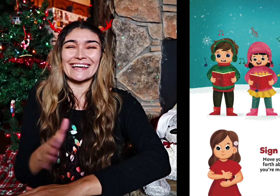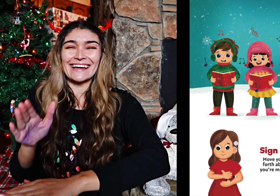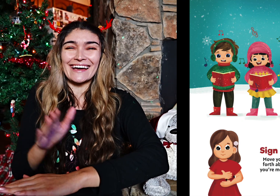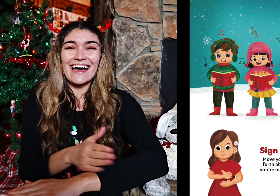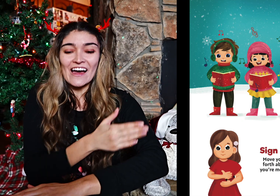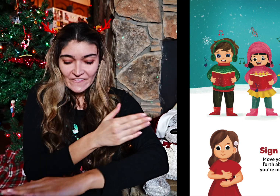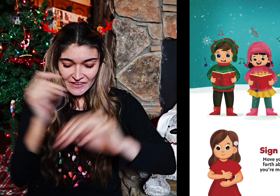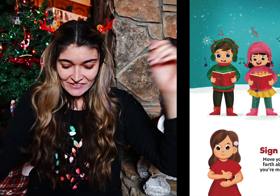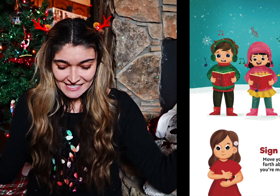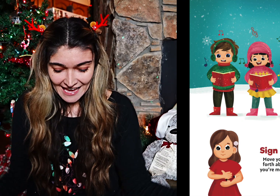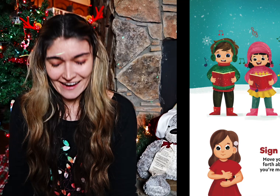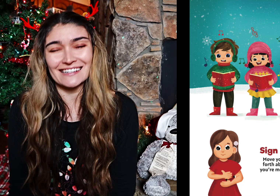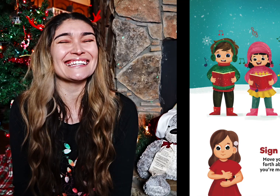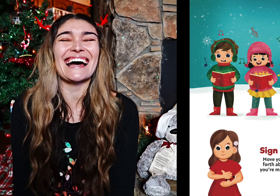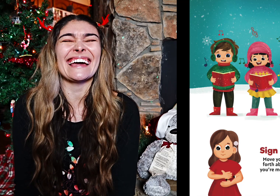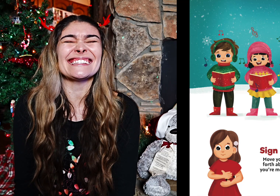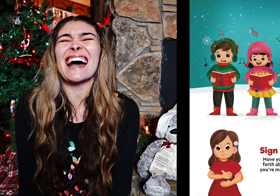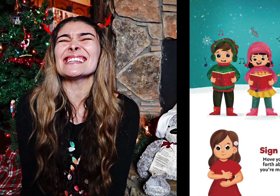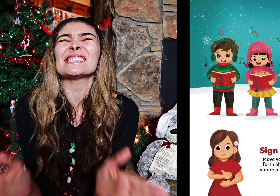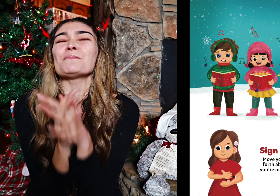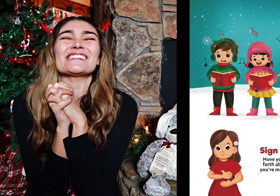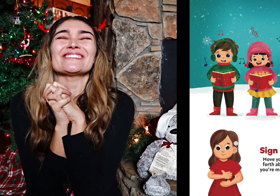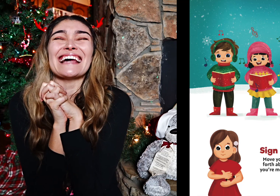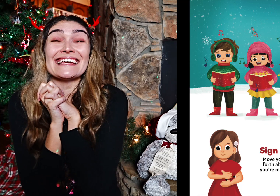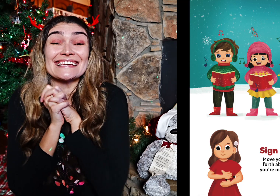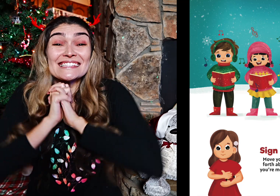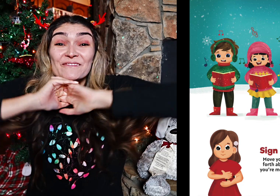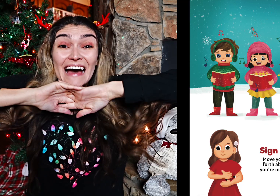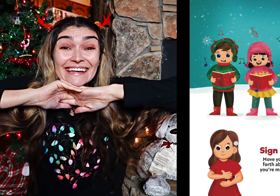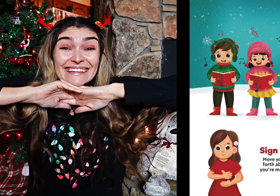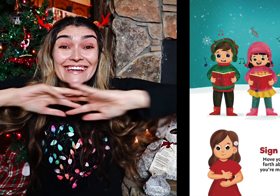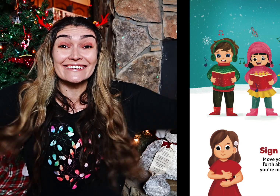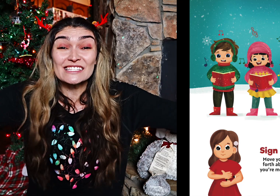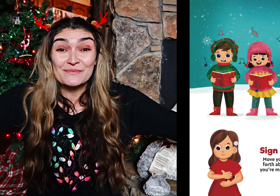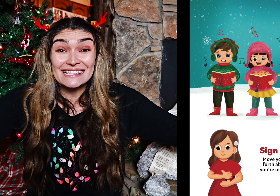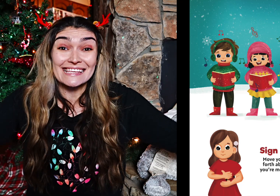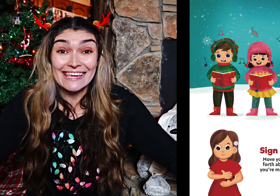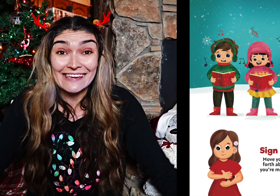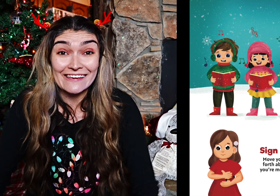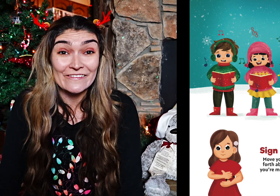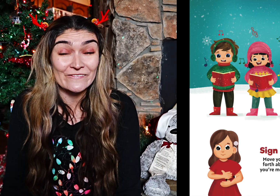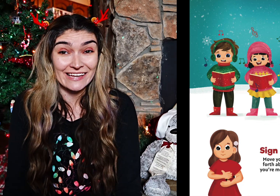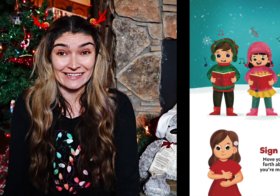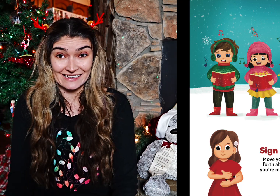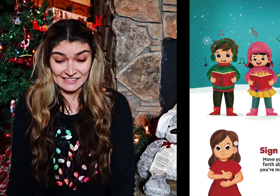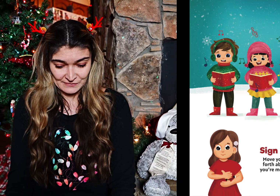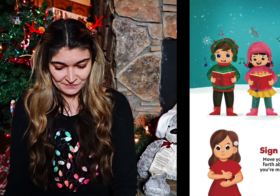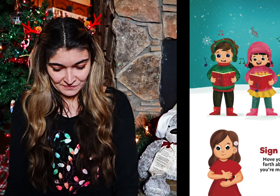Music fills the air tonight, a special night. It's finally Christmas Eve.